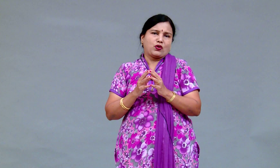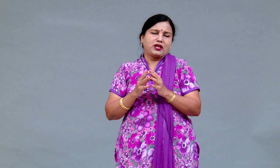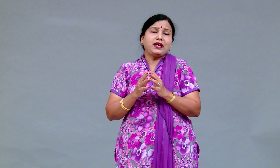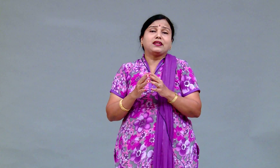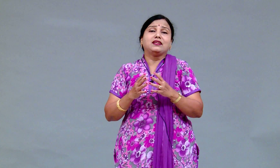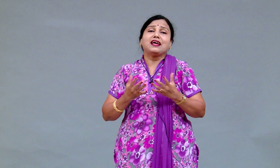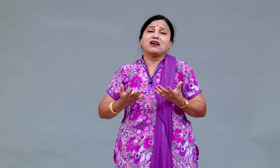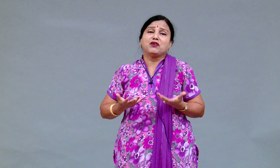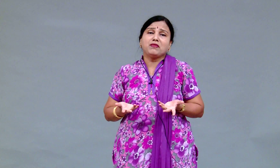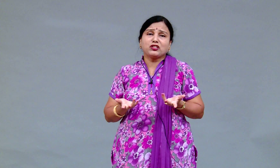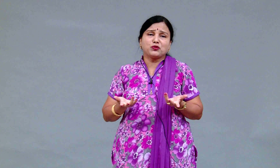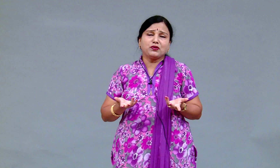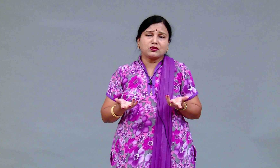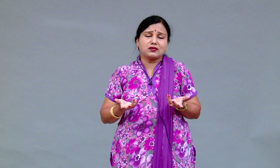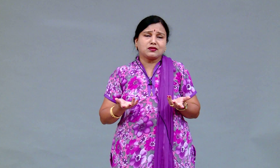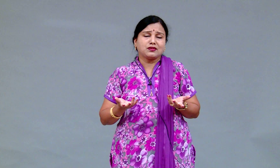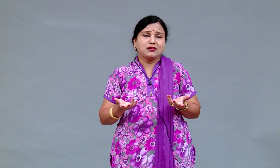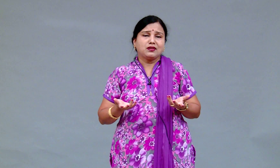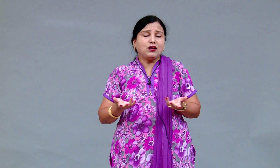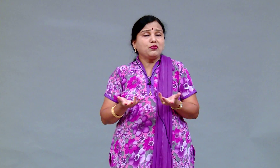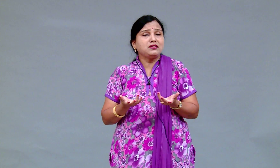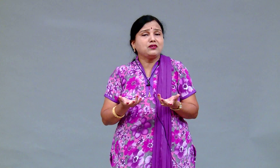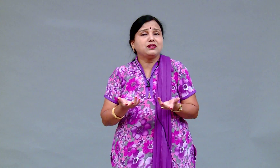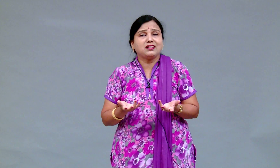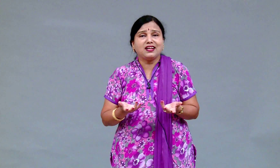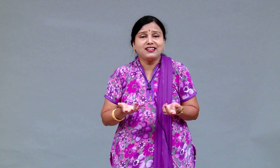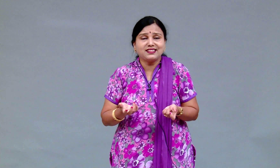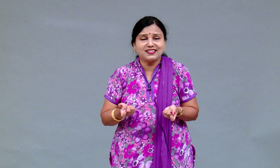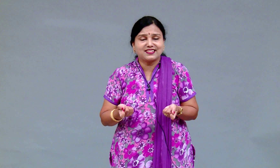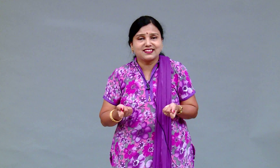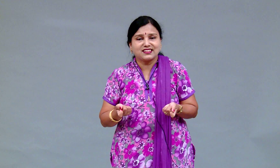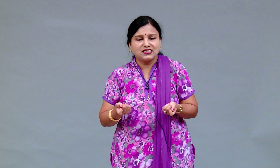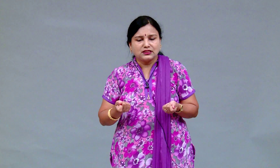he didn't have a matchbox. How was he going to light it?